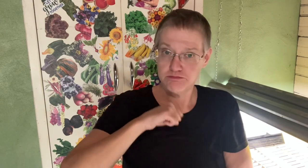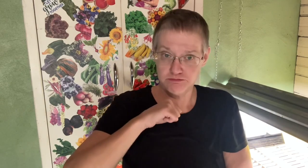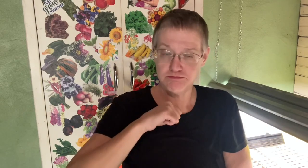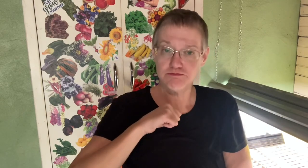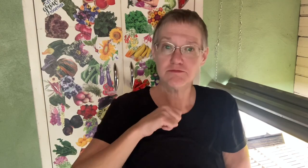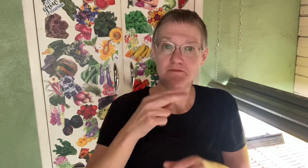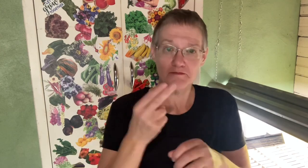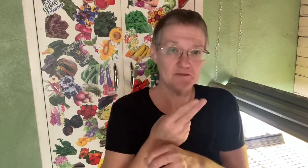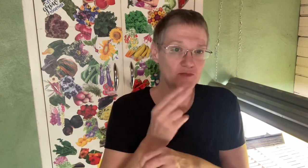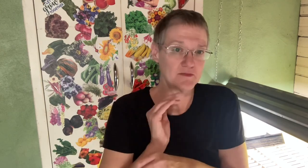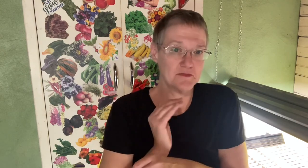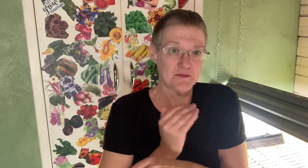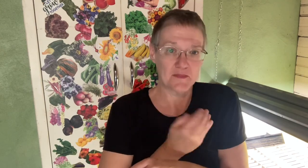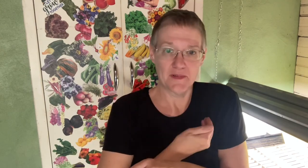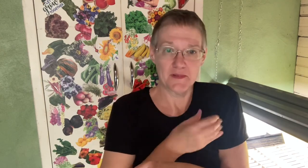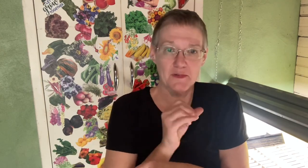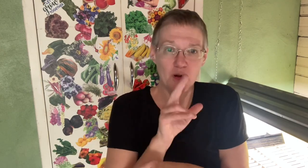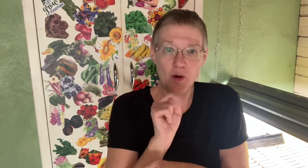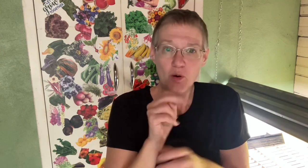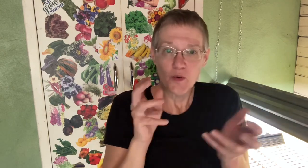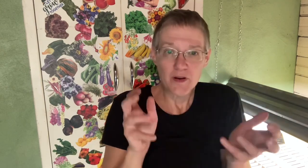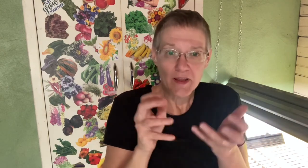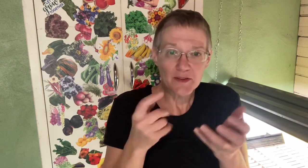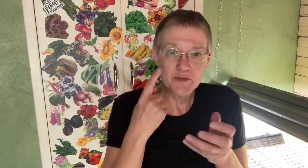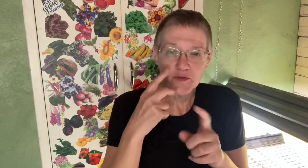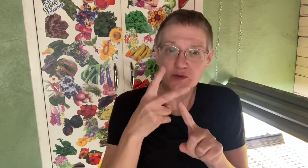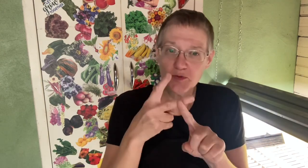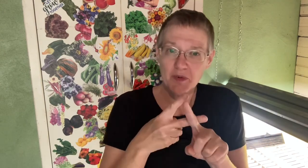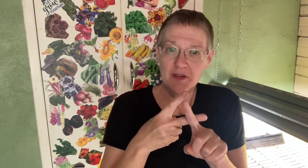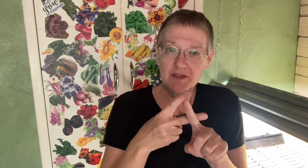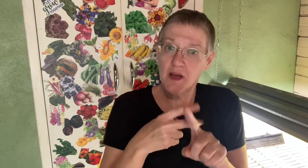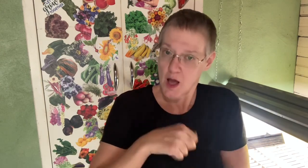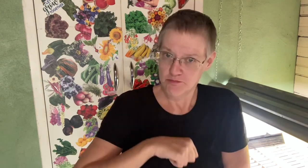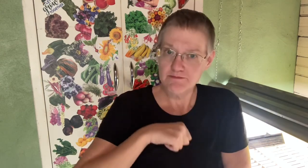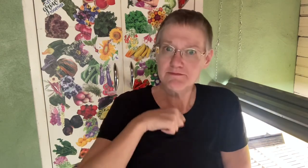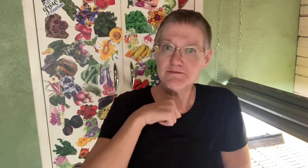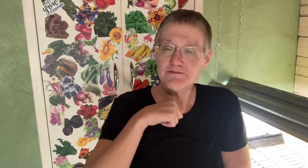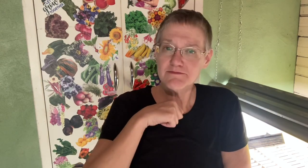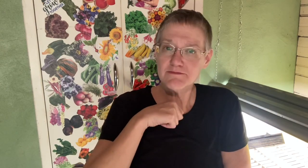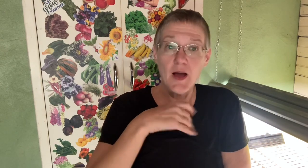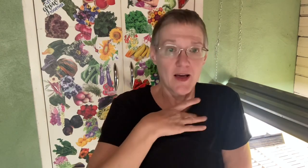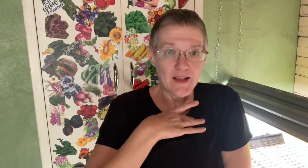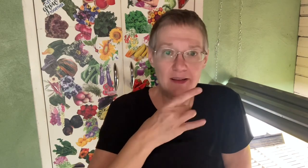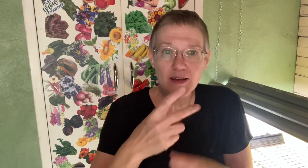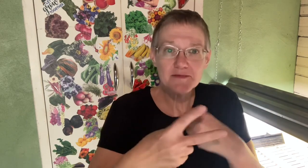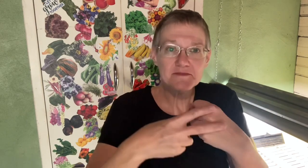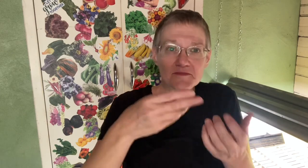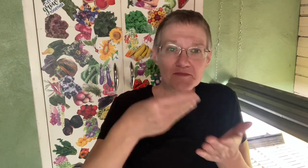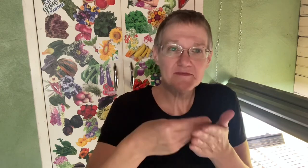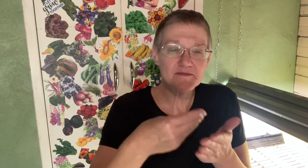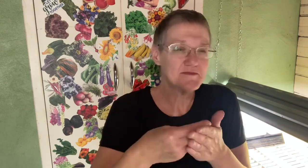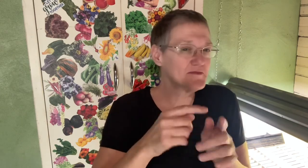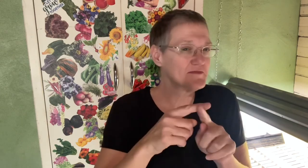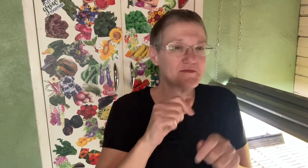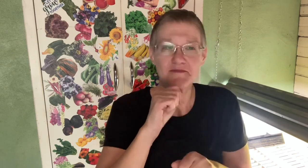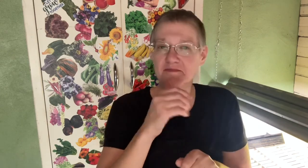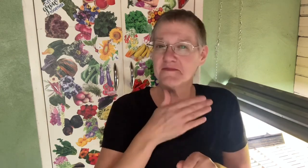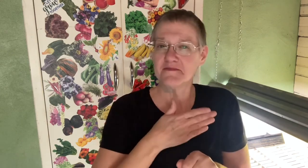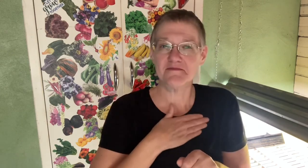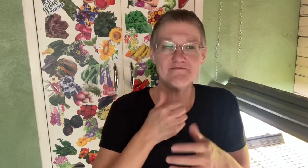cold. Well, yes, I'm proud we've grown our own lettuce for the last 2 months, and I like saving money,